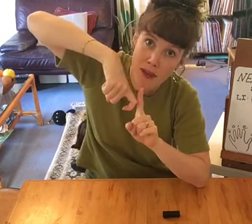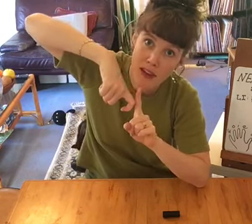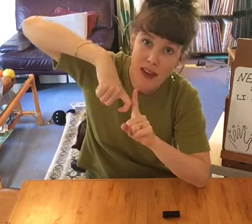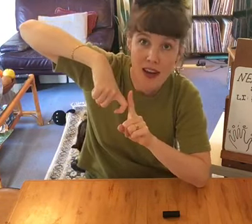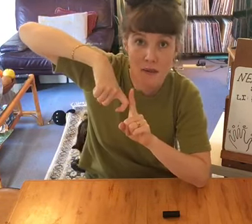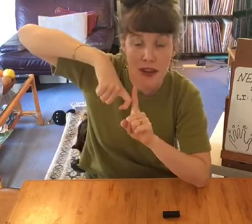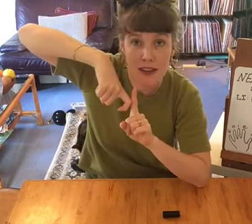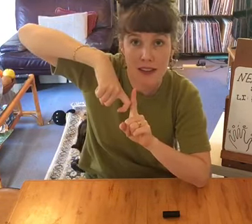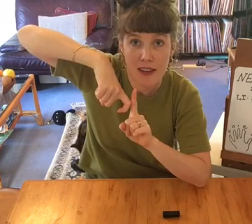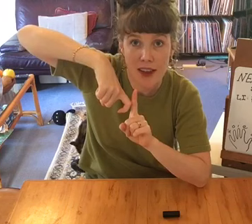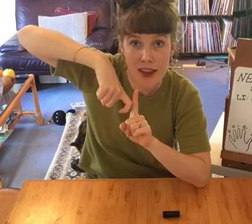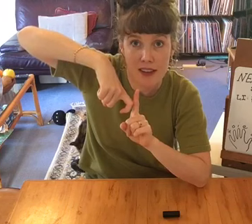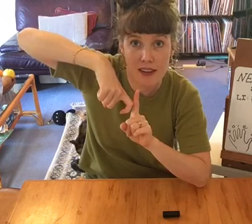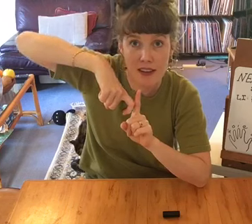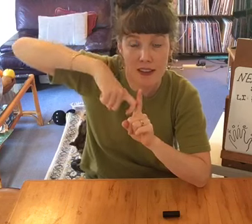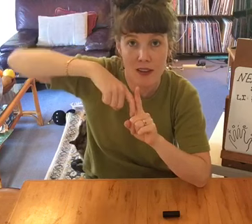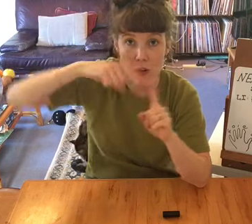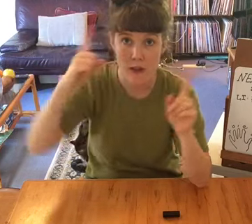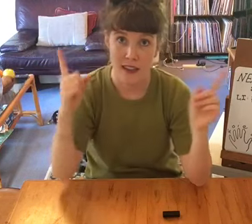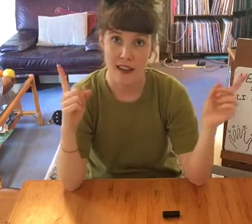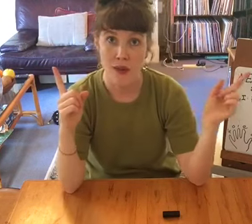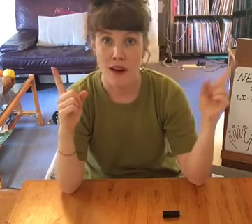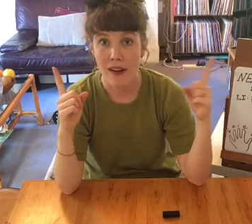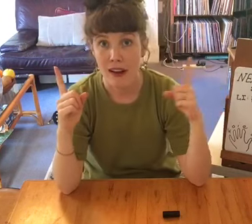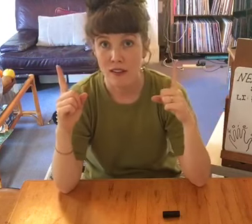and it makes a K. Or if I do it the other way around,